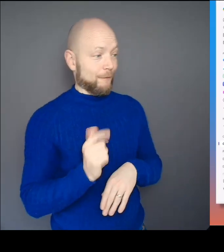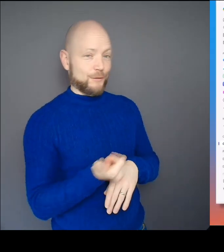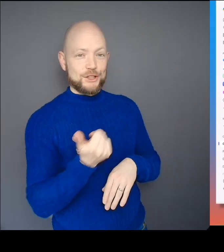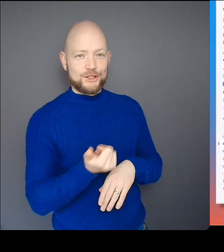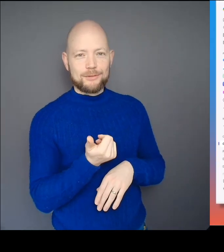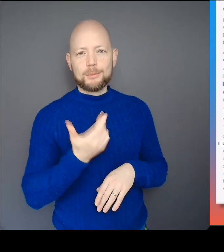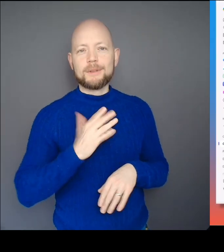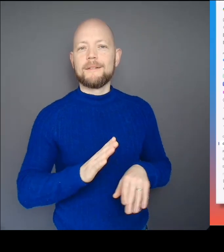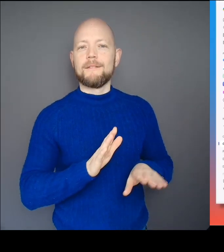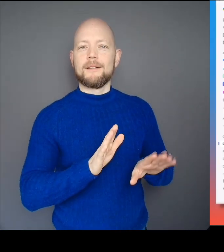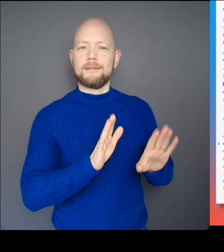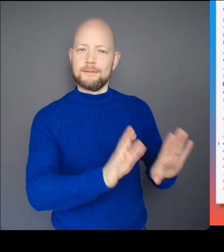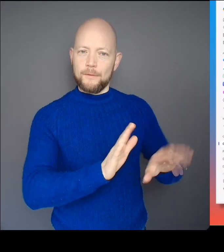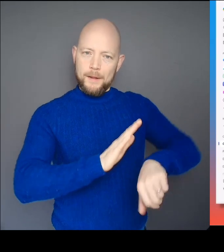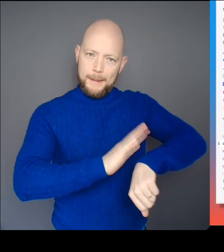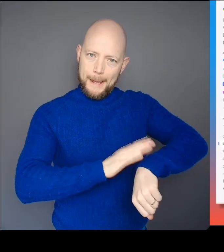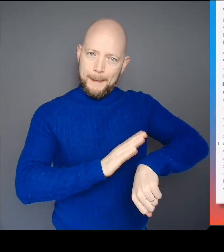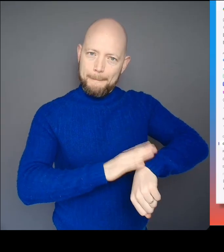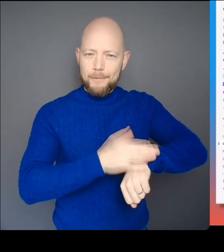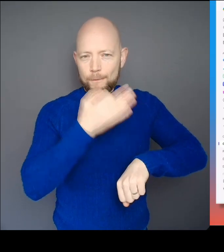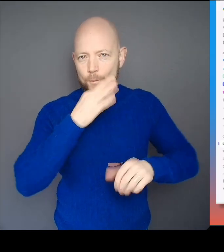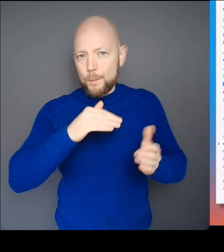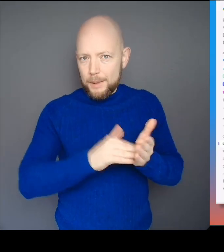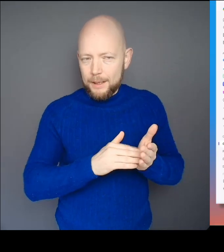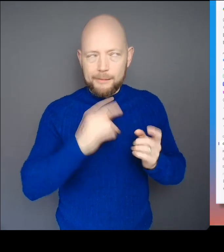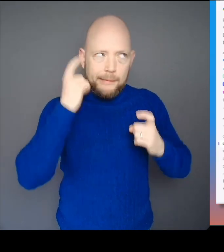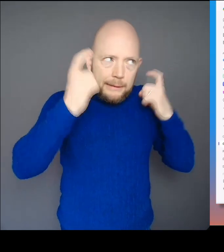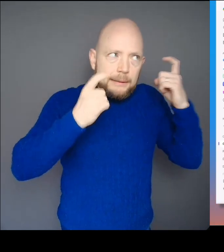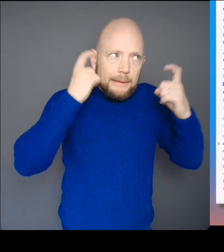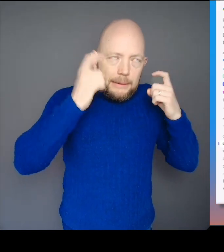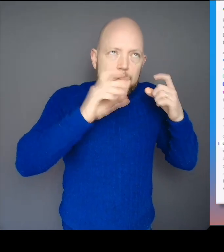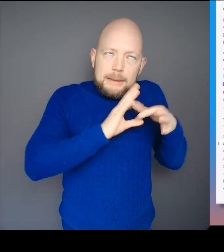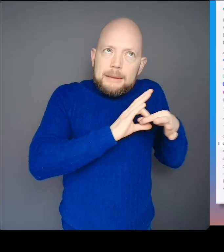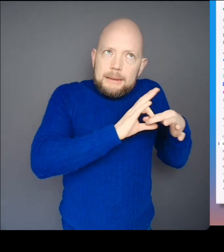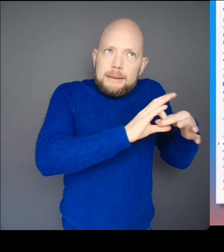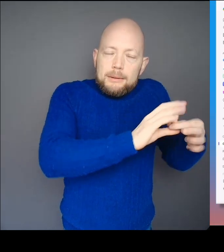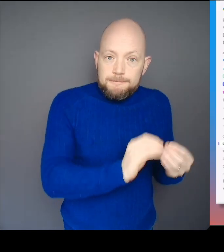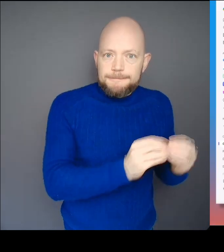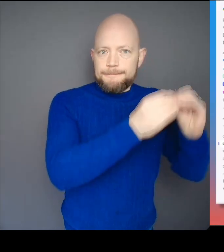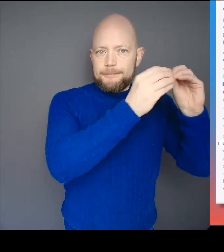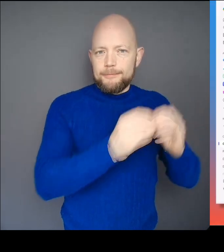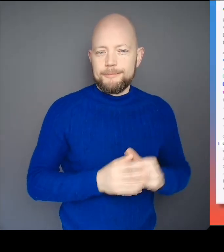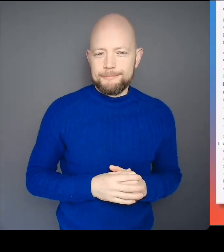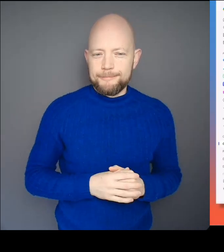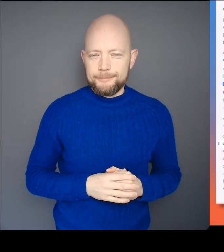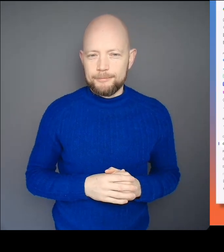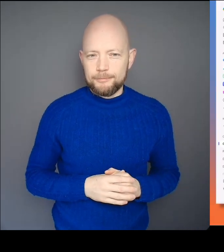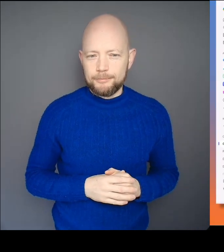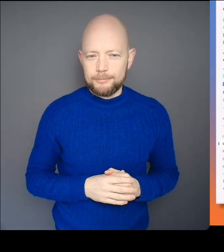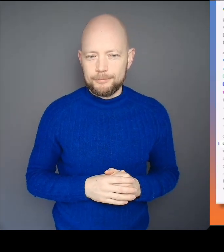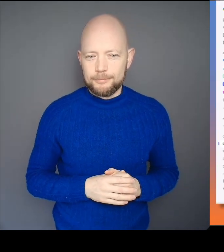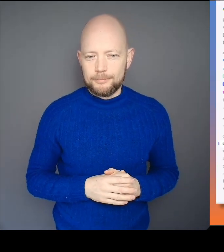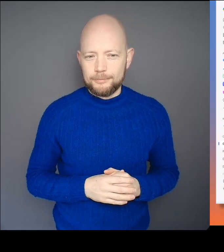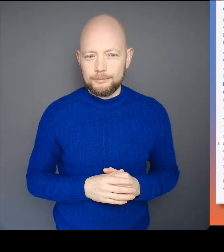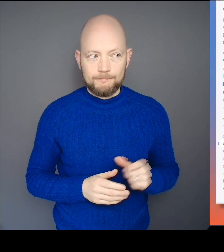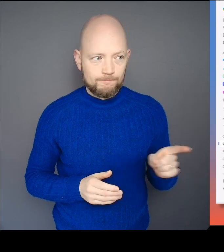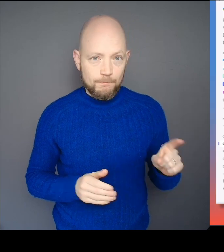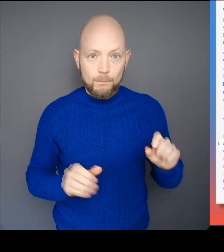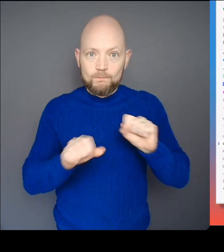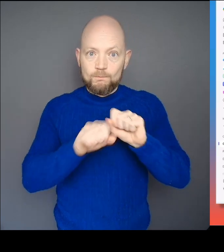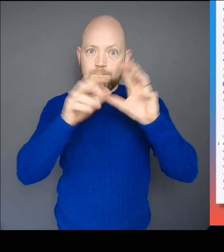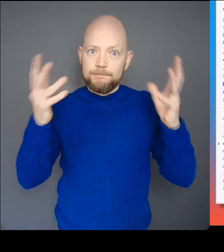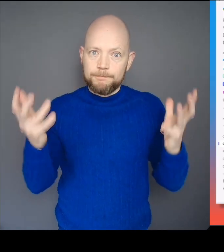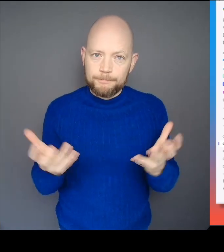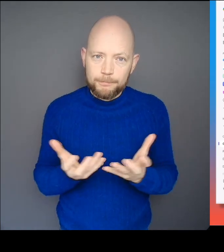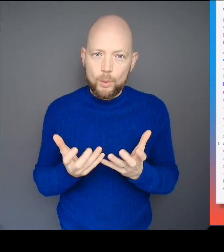a cup of tea or whatever drink you like, and come back, because it usually takes a few minutes. So you'll see what it does. It goes, I'm starting to pull together